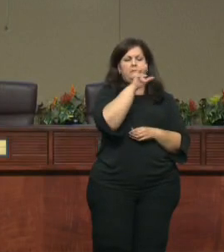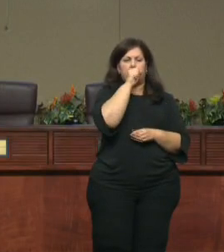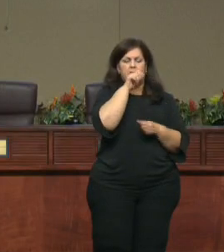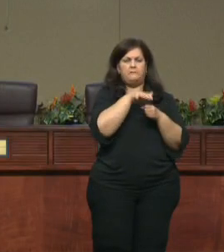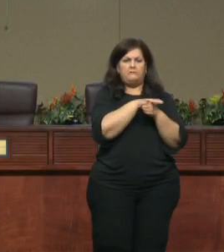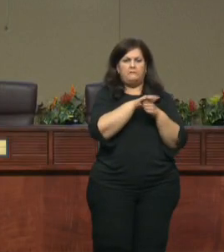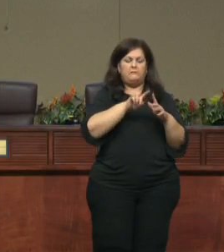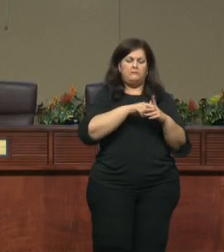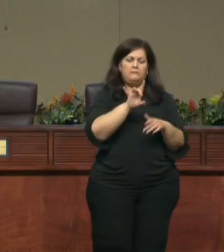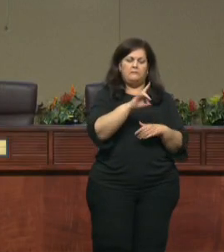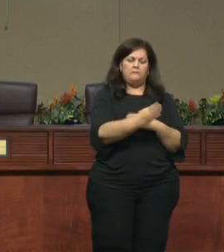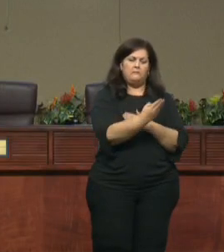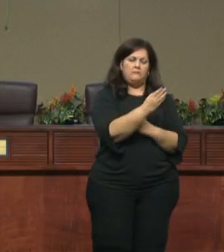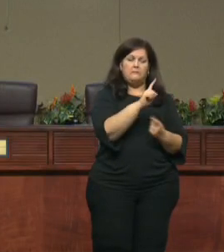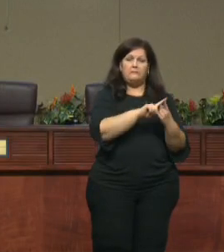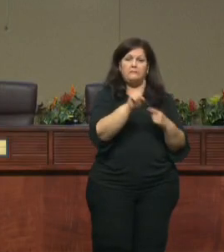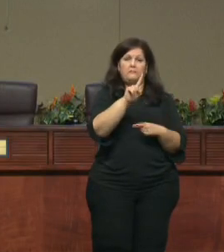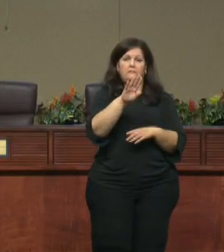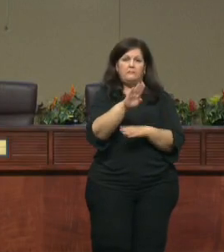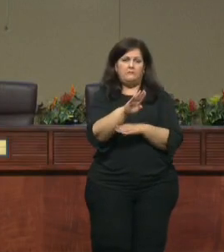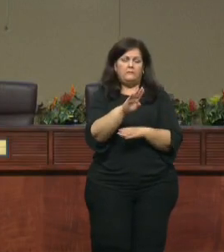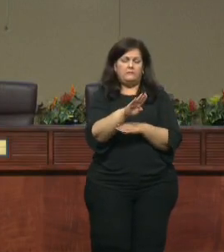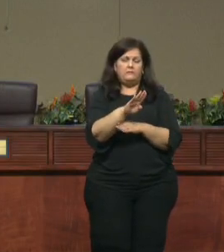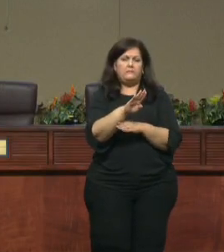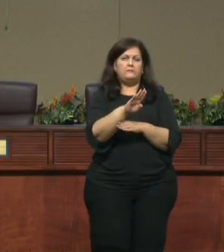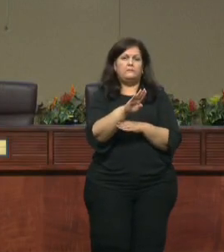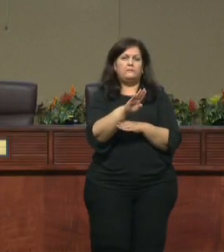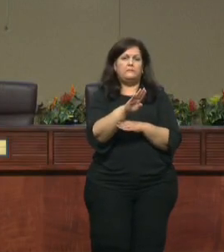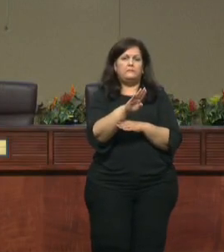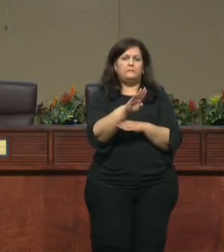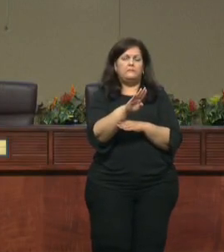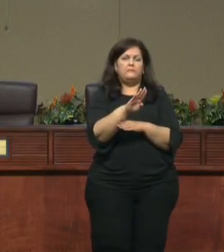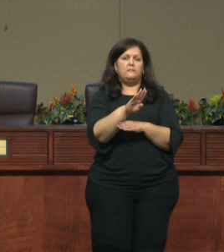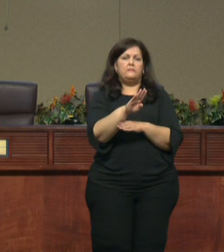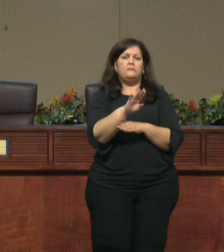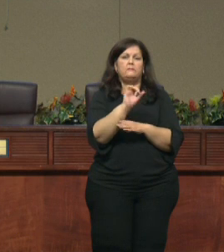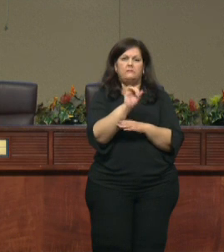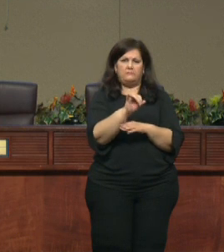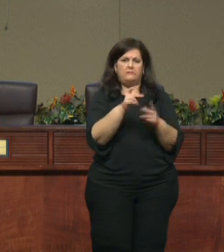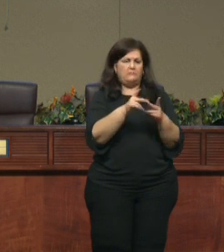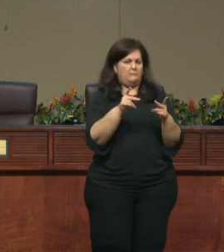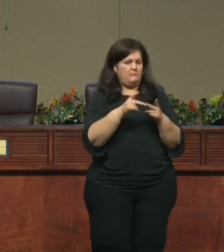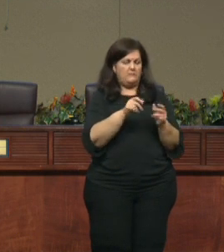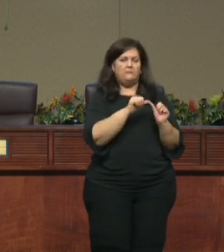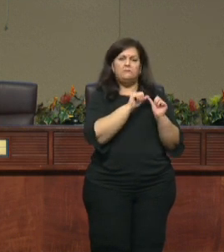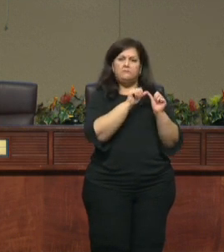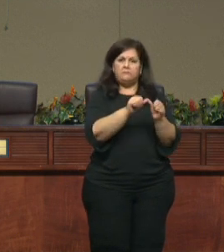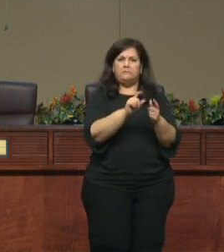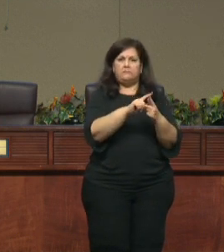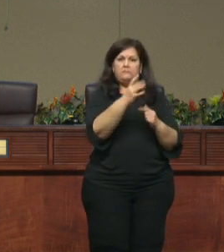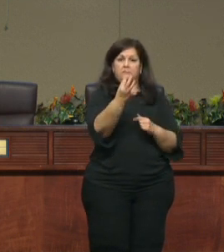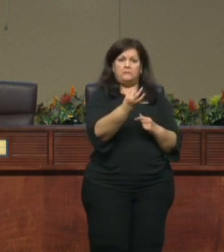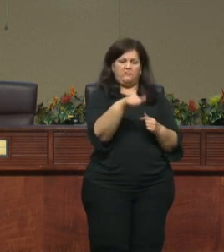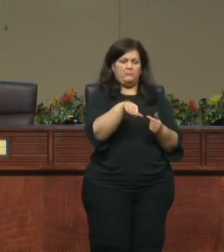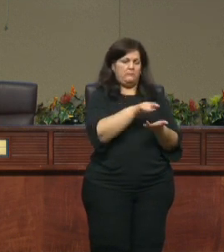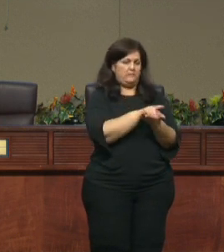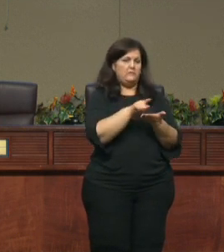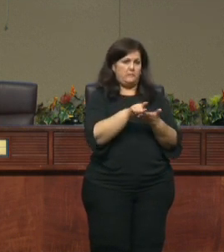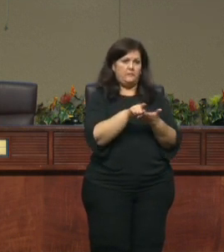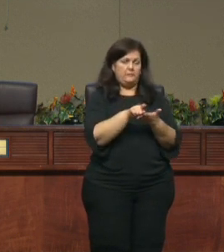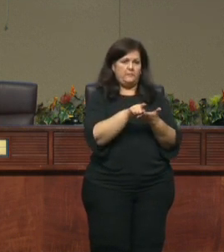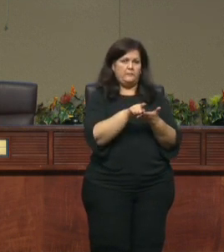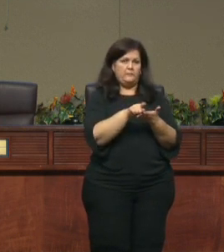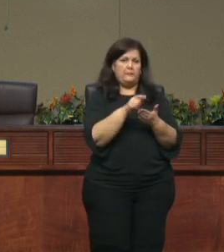8 a.m. to 1 p.m., and we will remain at that location through Friday of this week. We